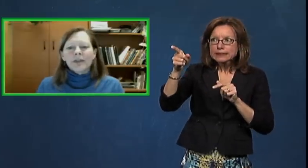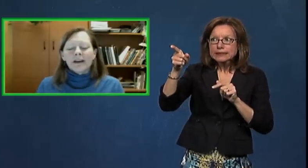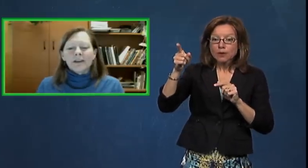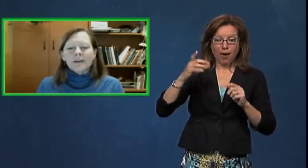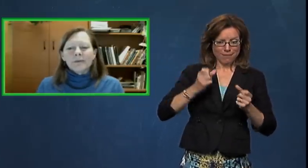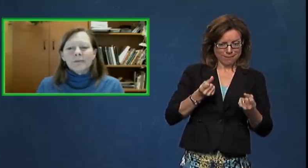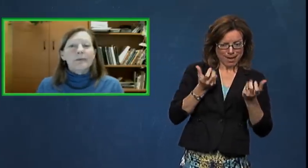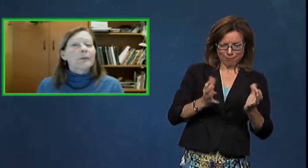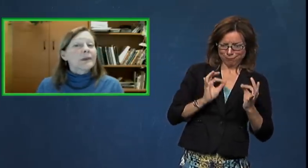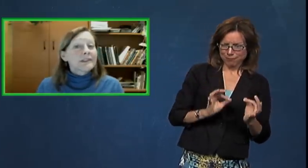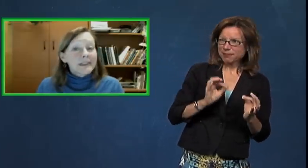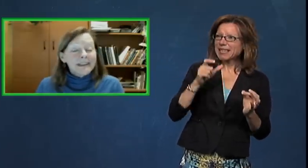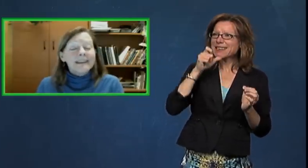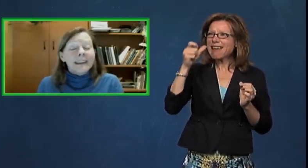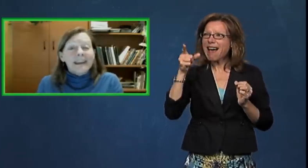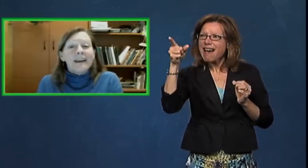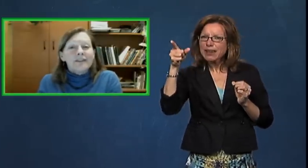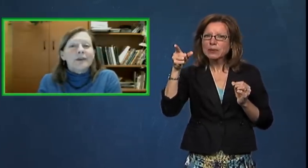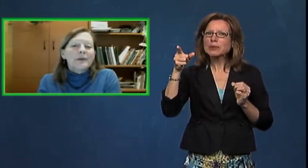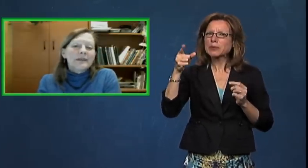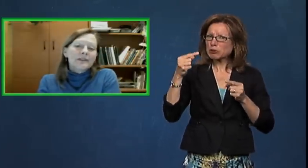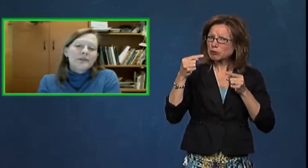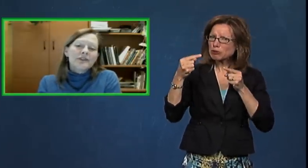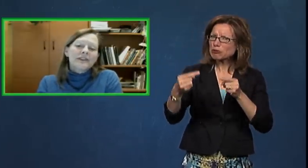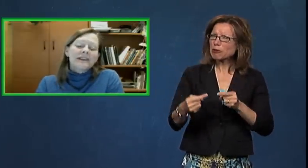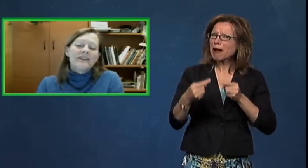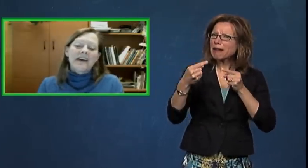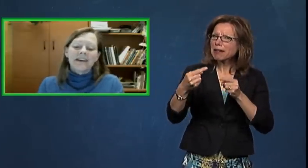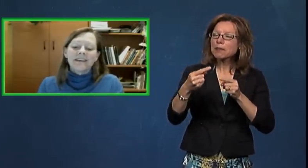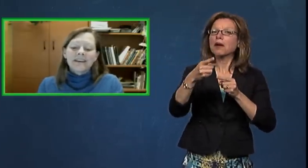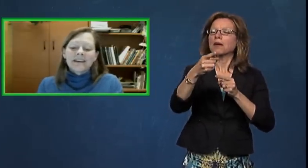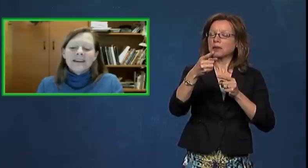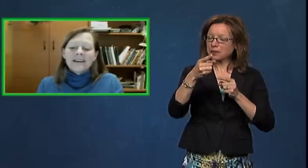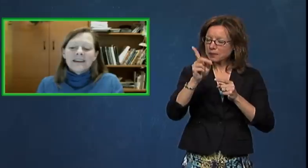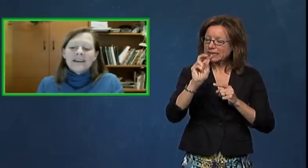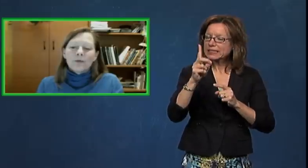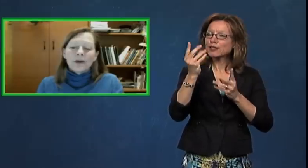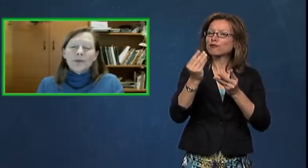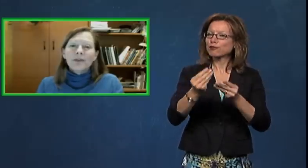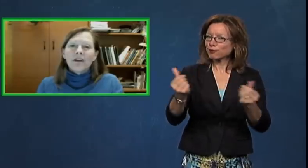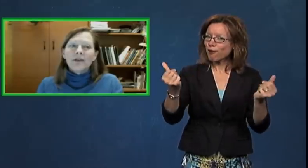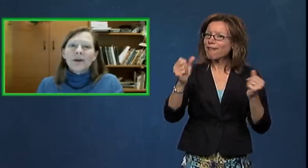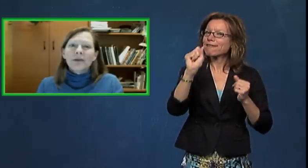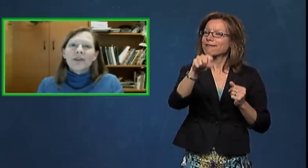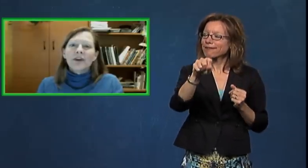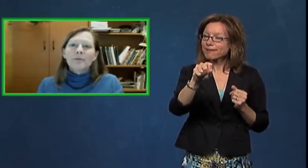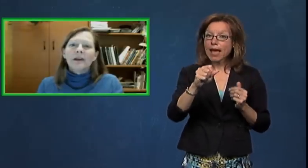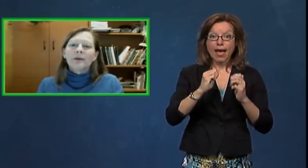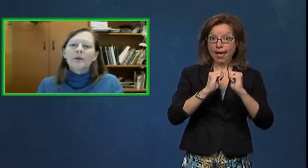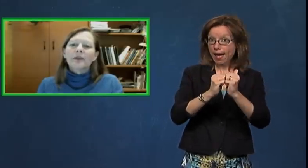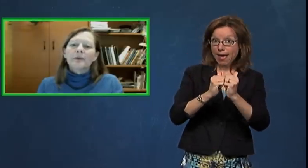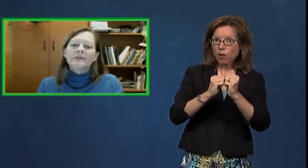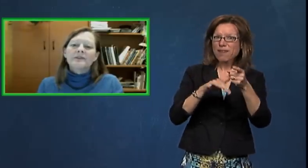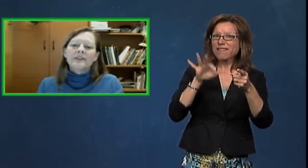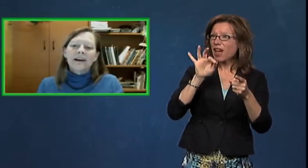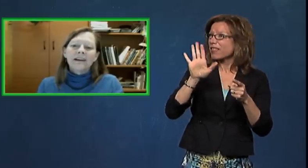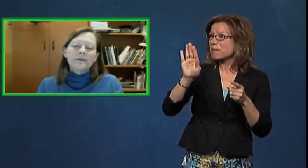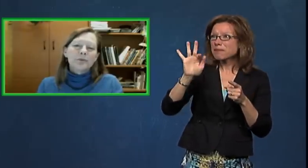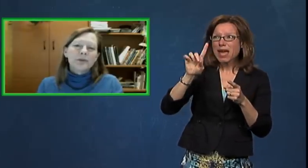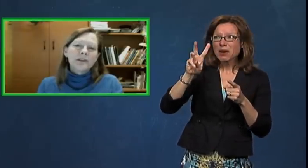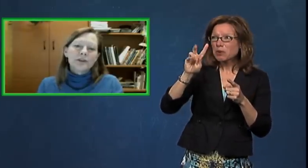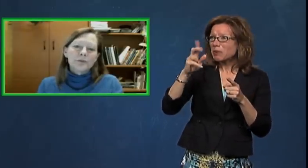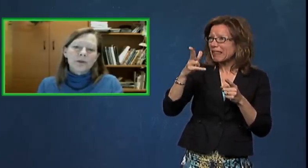with that, but we did have a resolution in that once we found out their bandwidth was